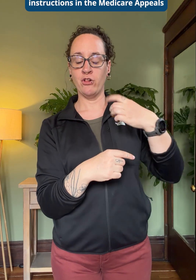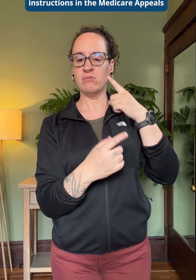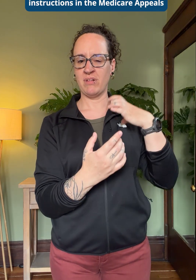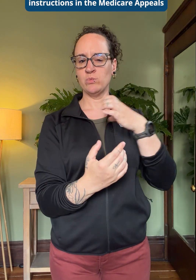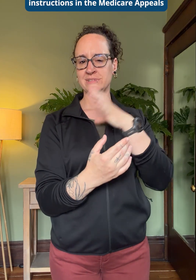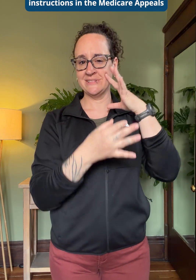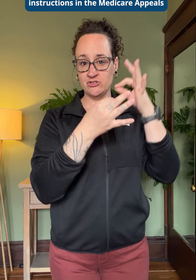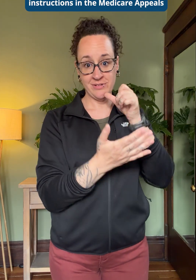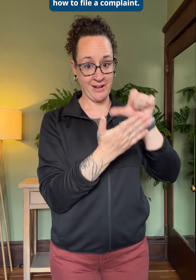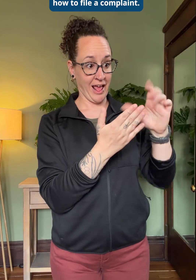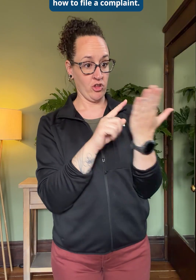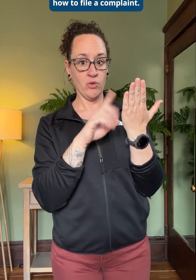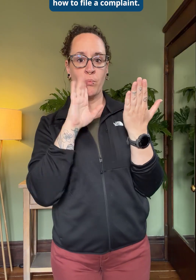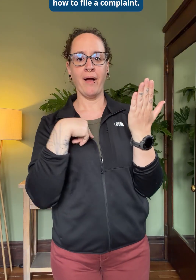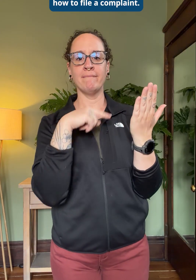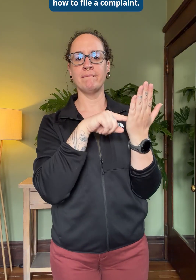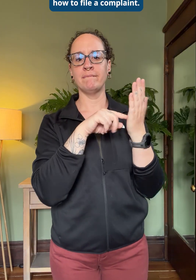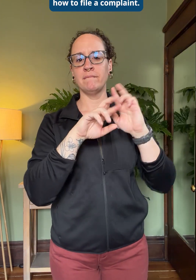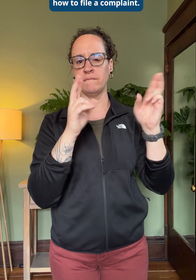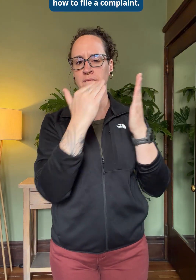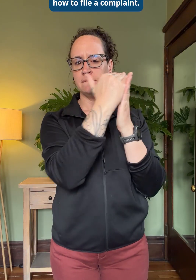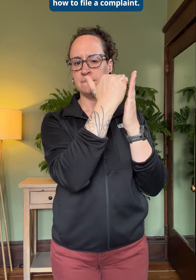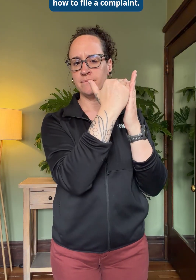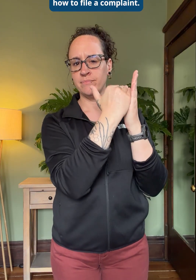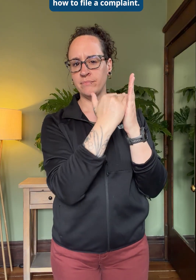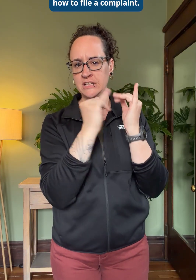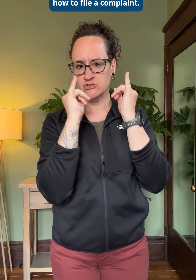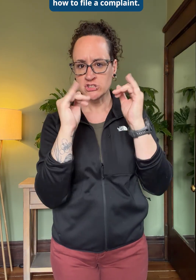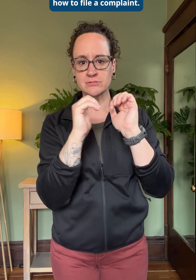Appeals Council decision letter on how to file a complaint.